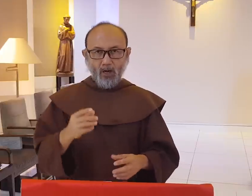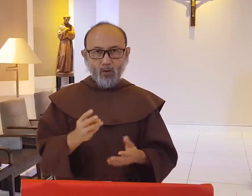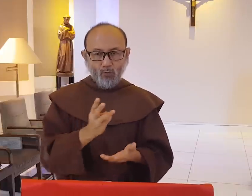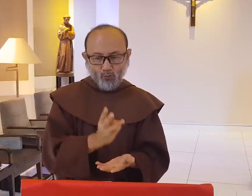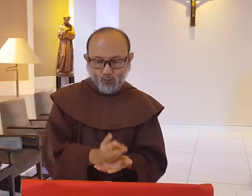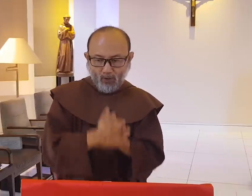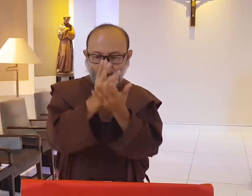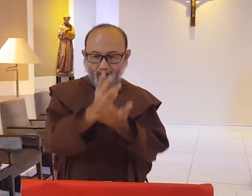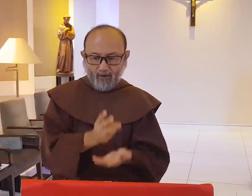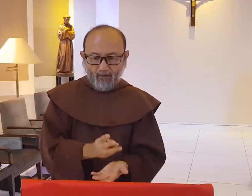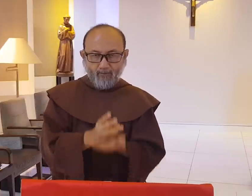of our dear ones.